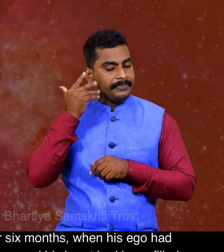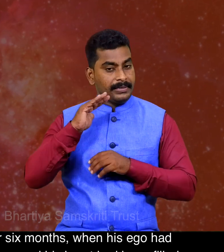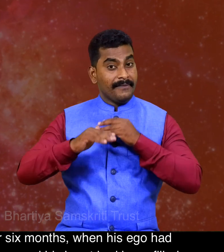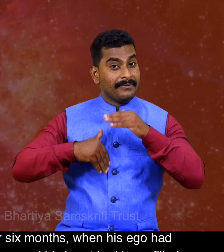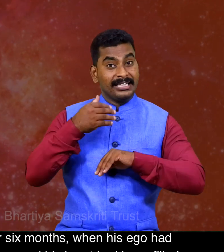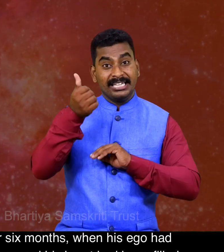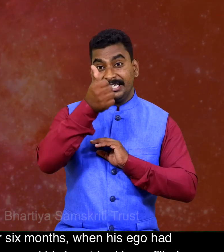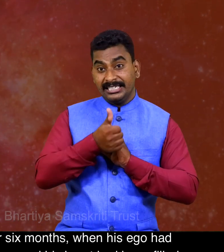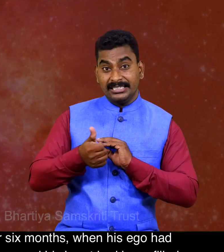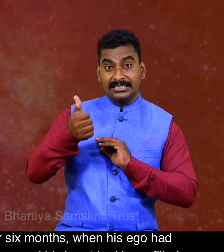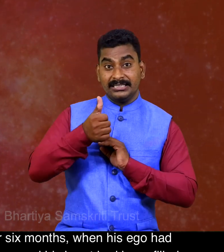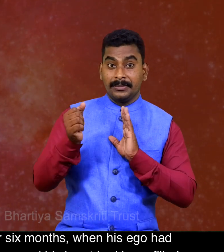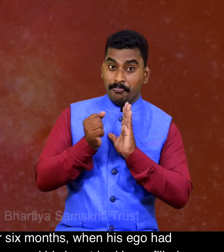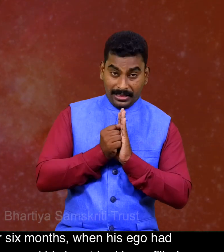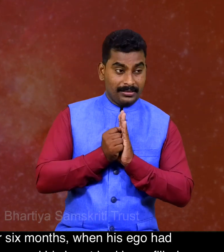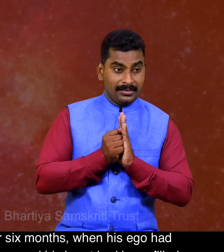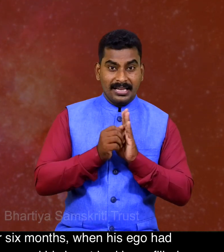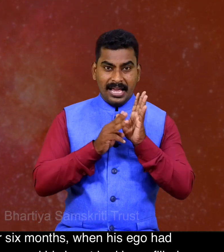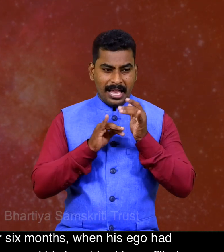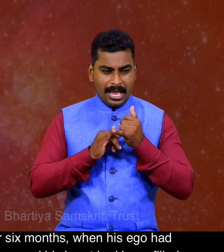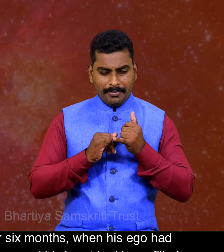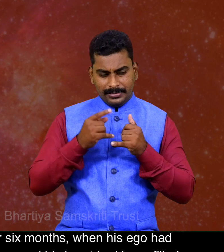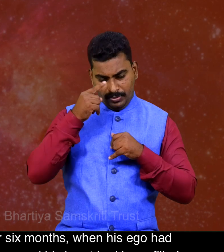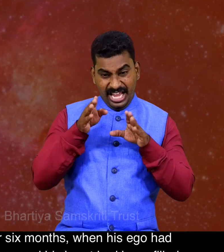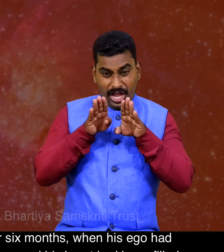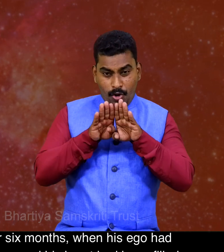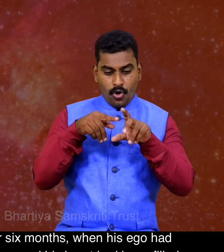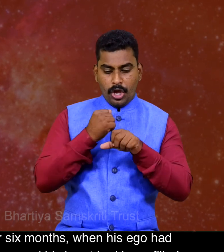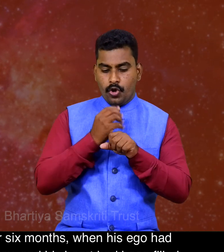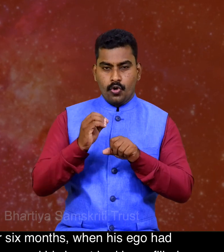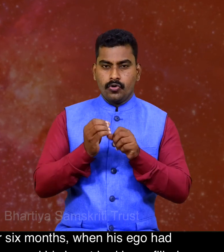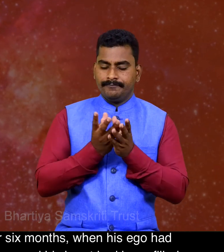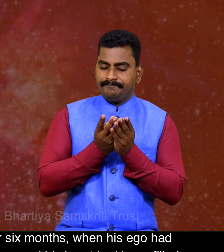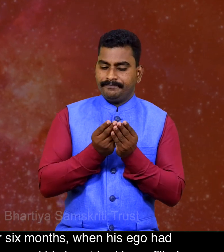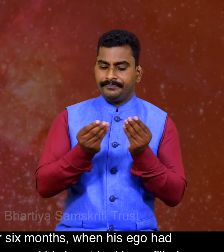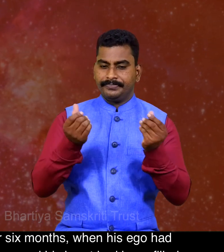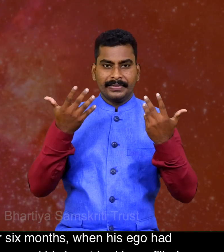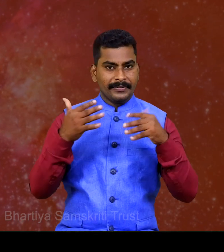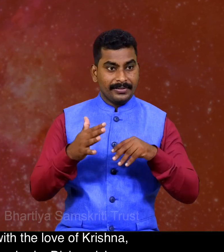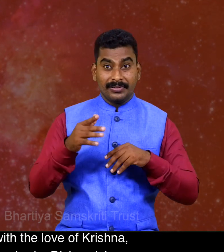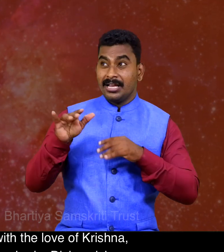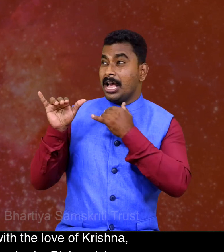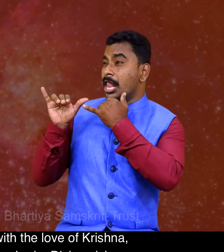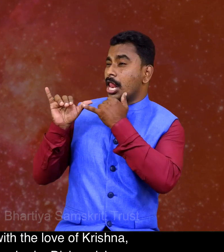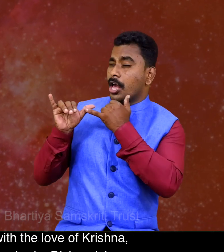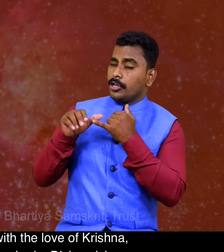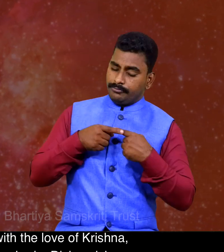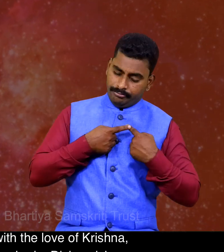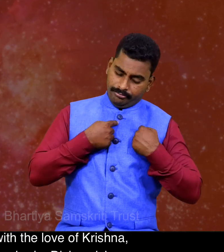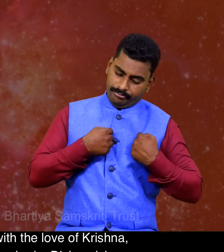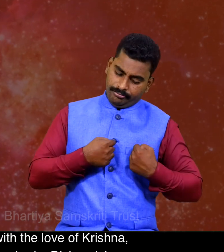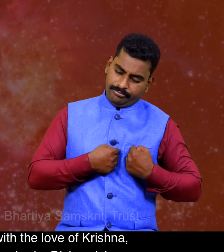months, when his ego had melted away and his heart had been filled with the love of